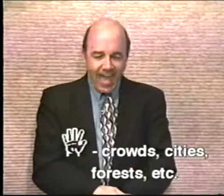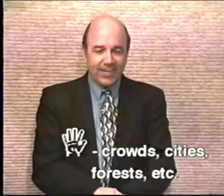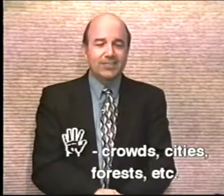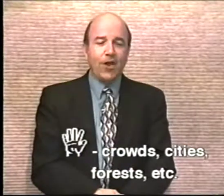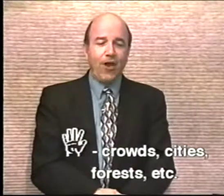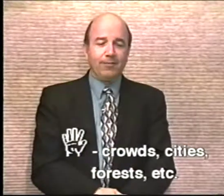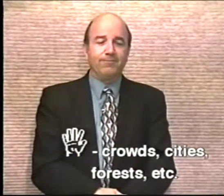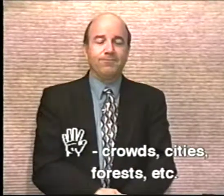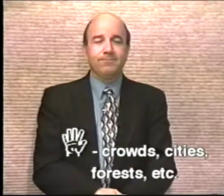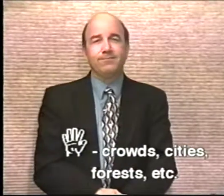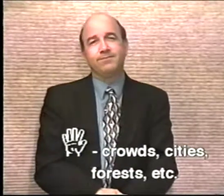and so on.